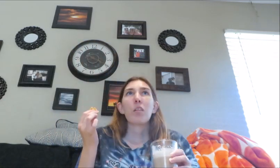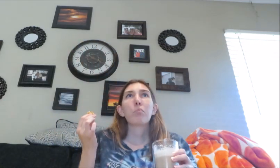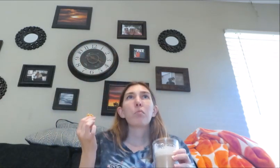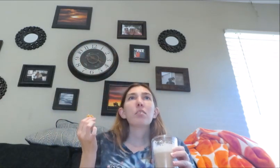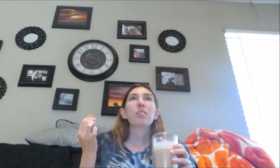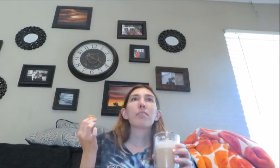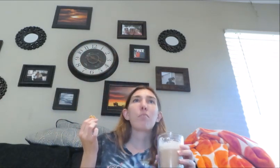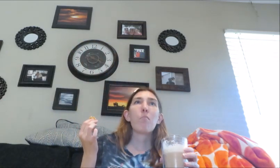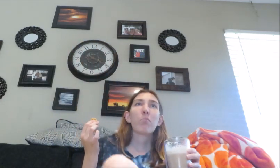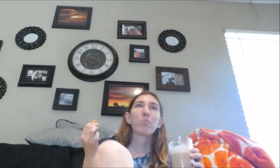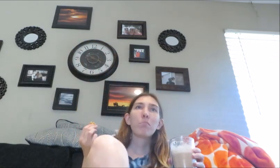I mean, it's like,